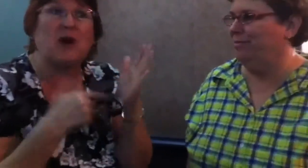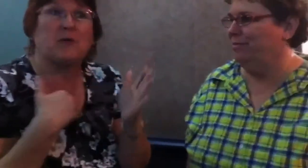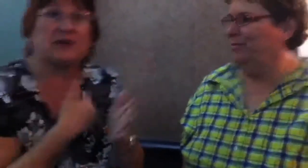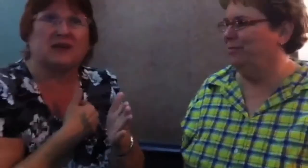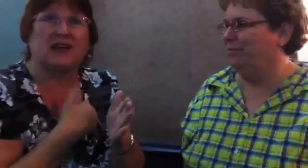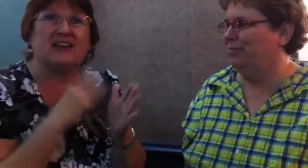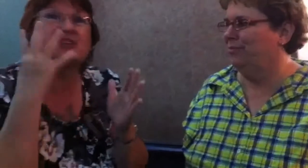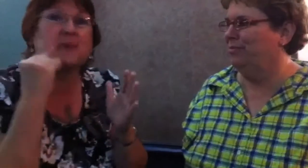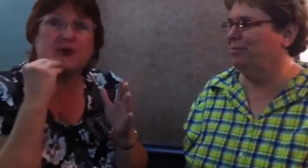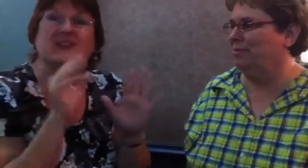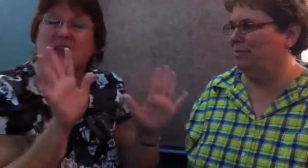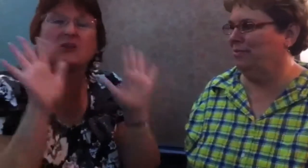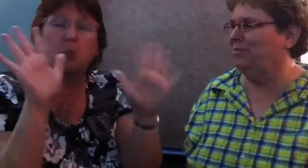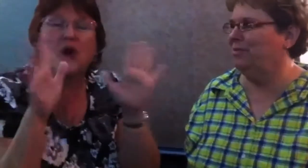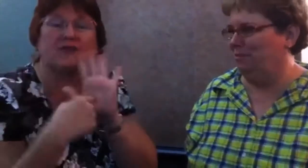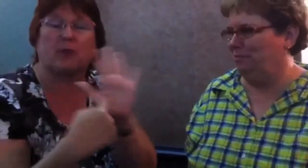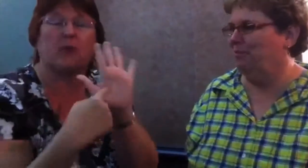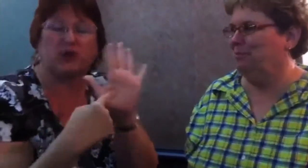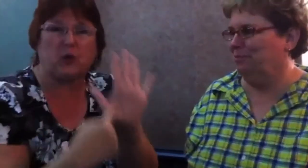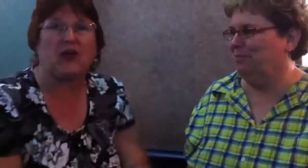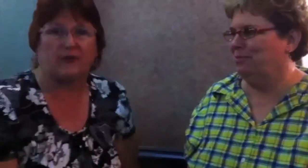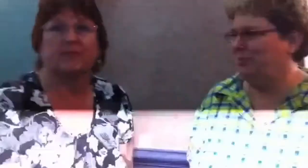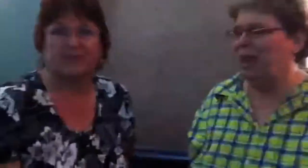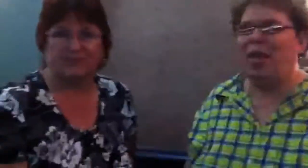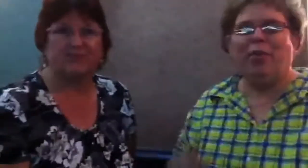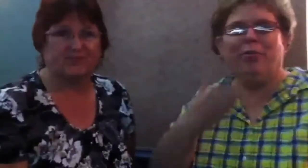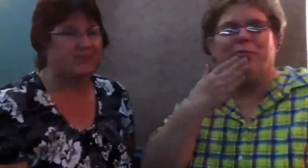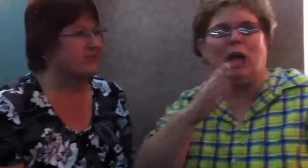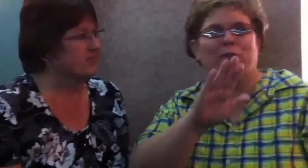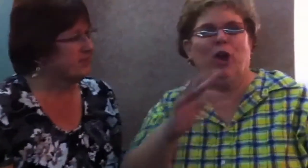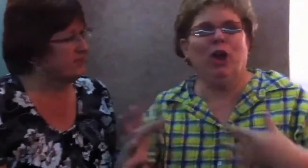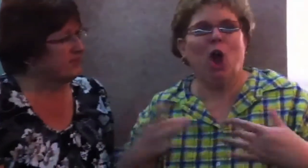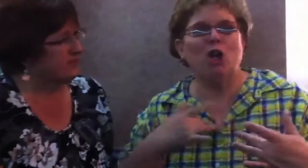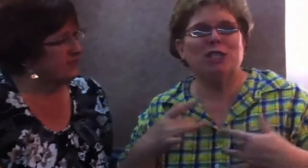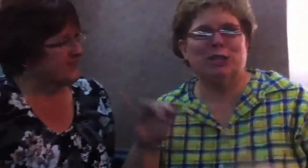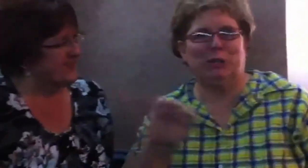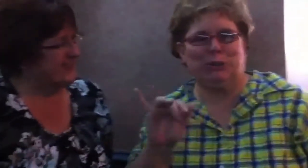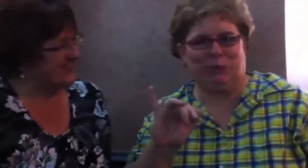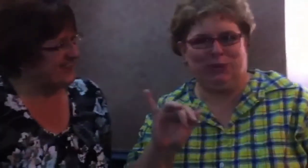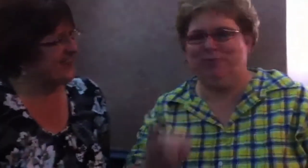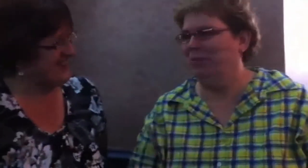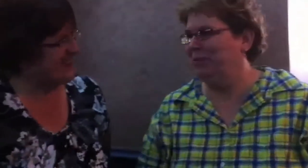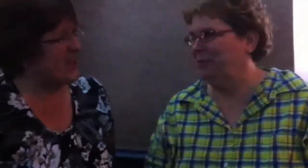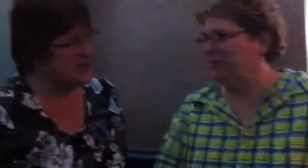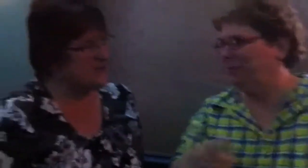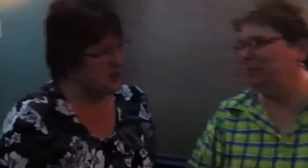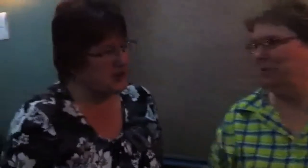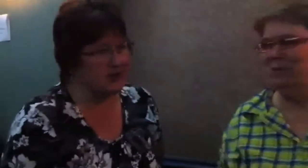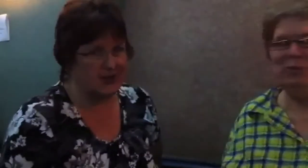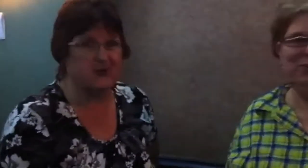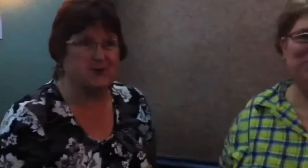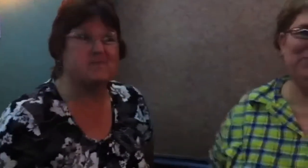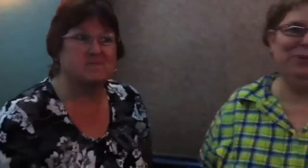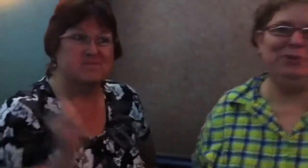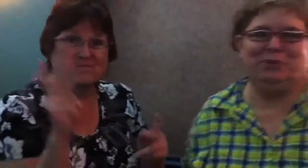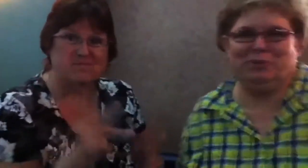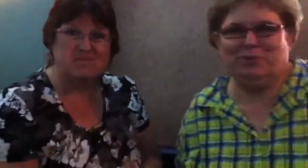the experience is. Wonderful portrayal. Thank you. Thank you for your good time.